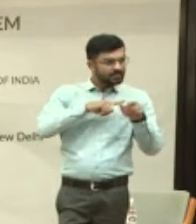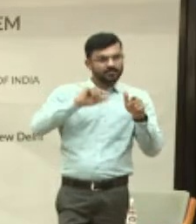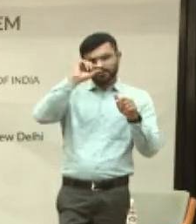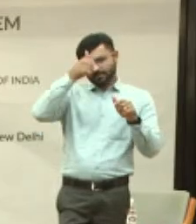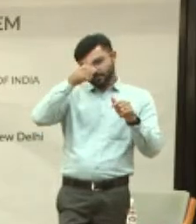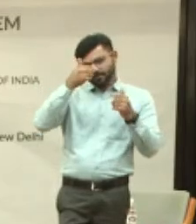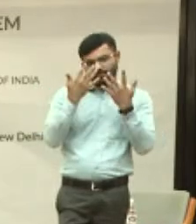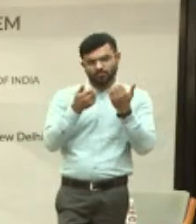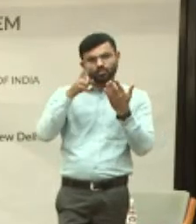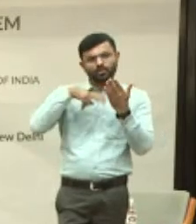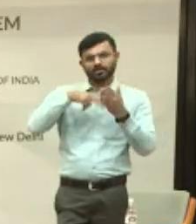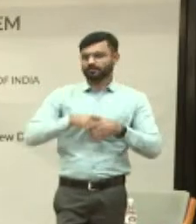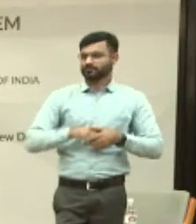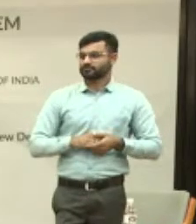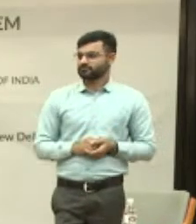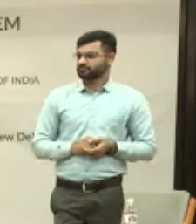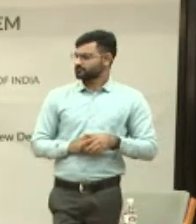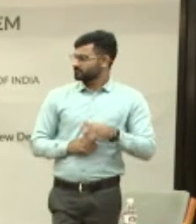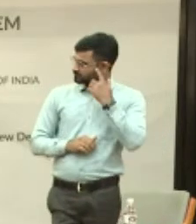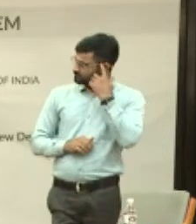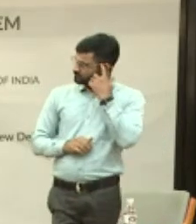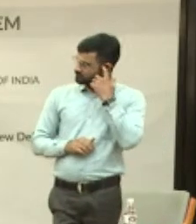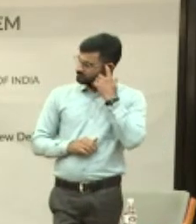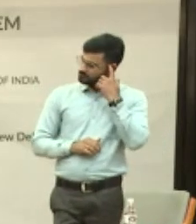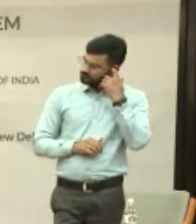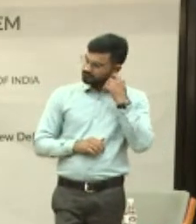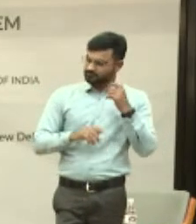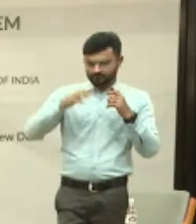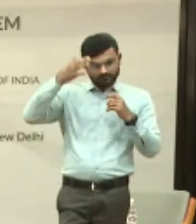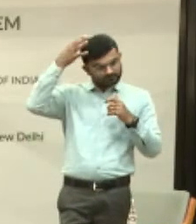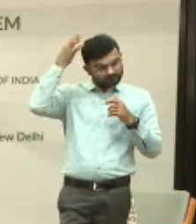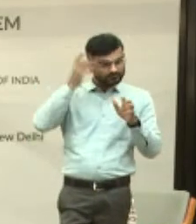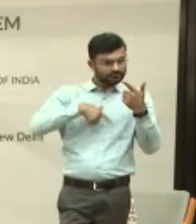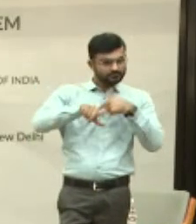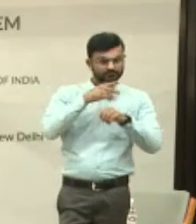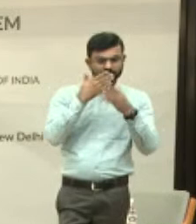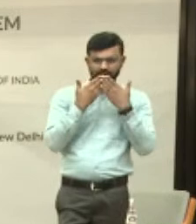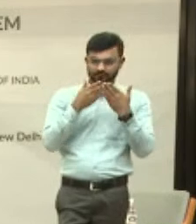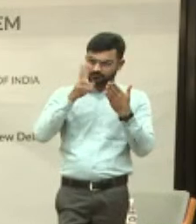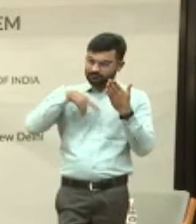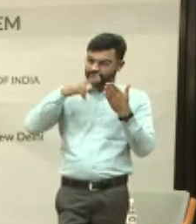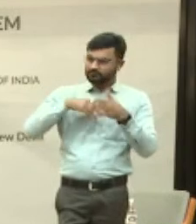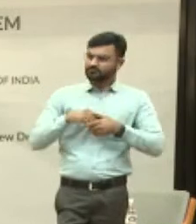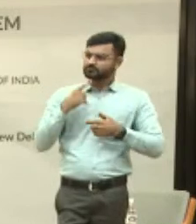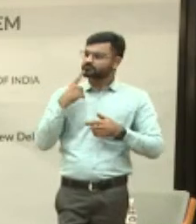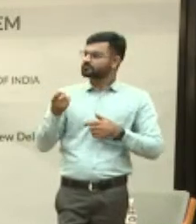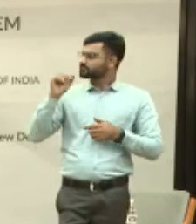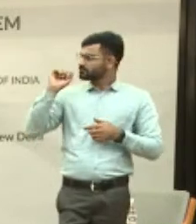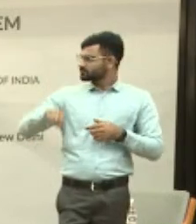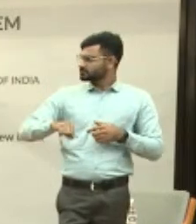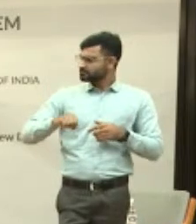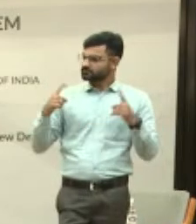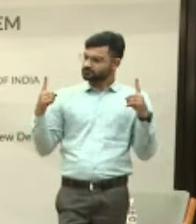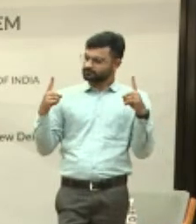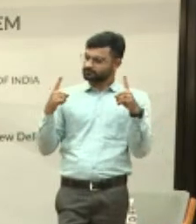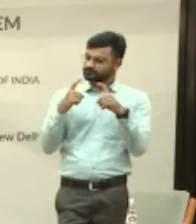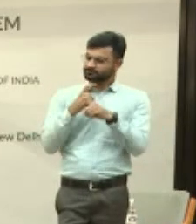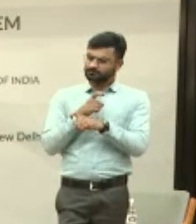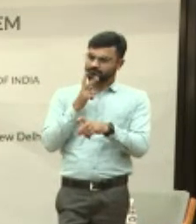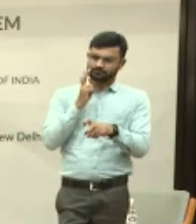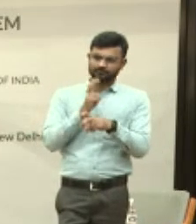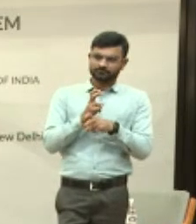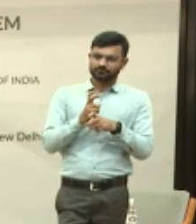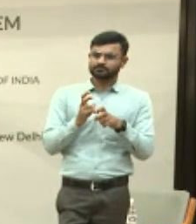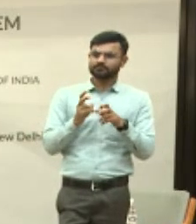Hindi. If you want to read it in Sanskrit, then of course the critical edition brought out